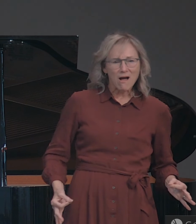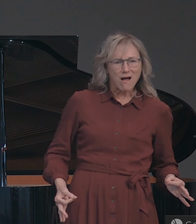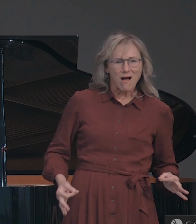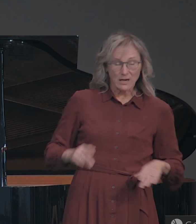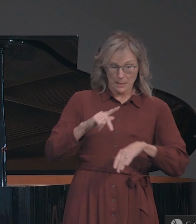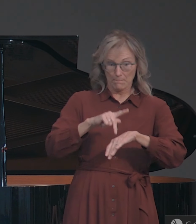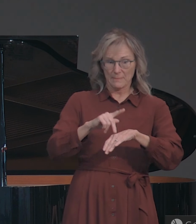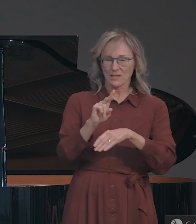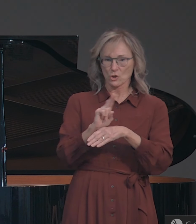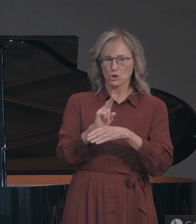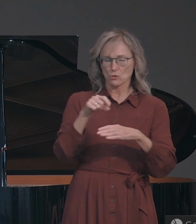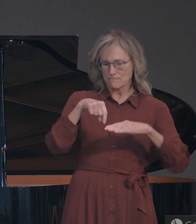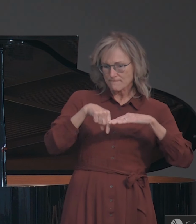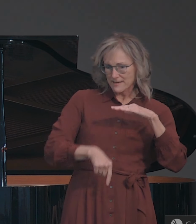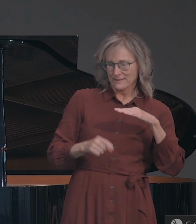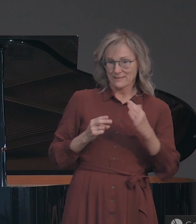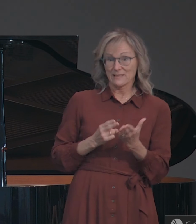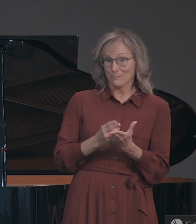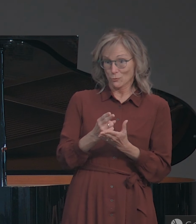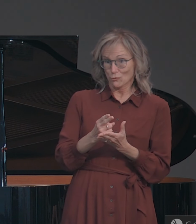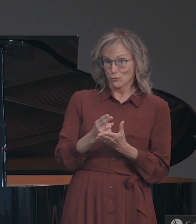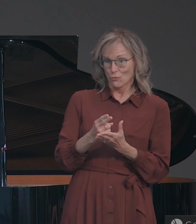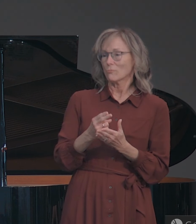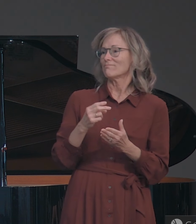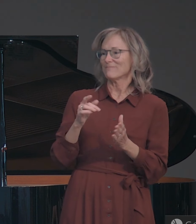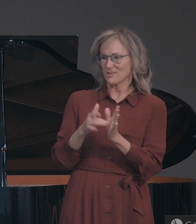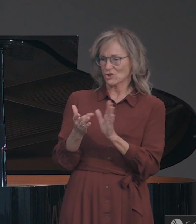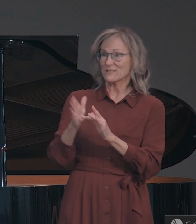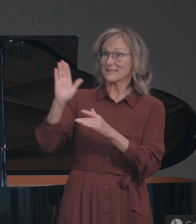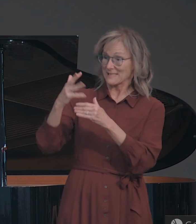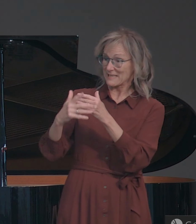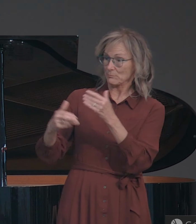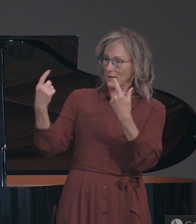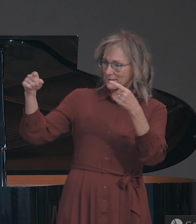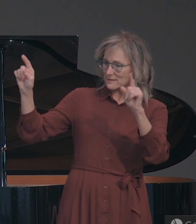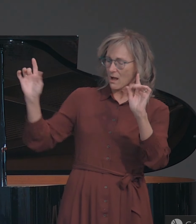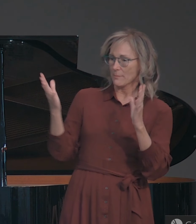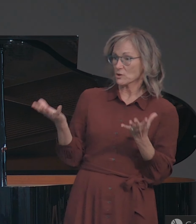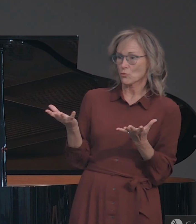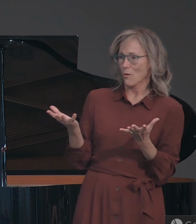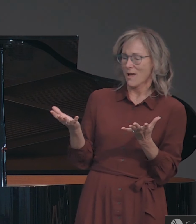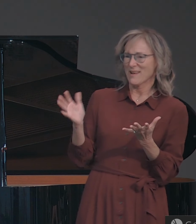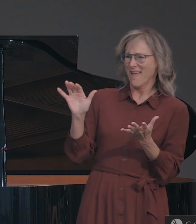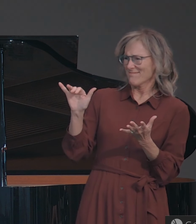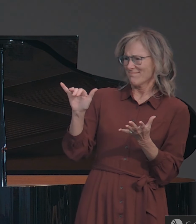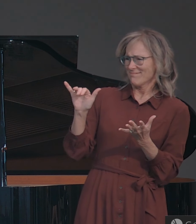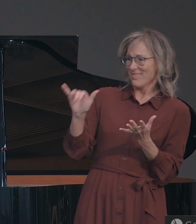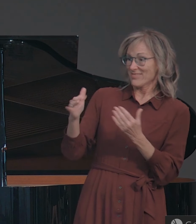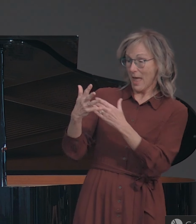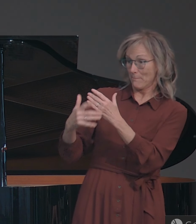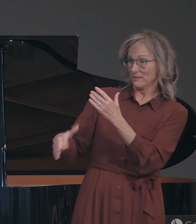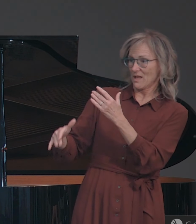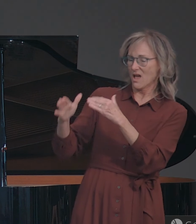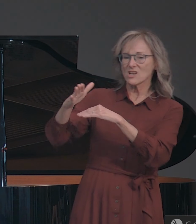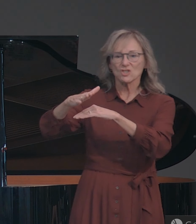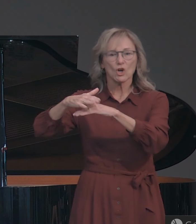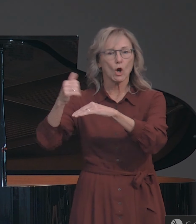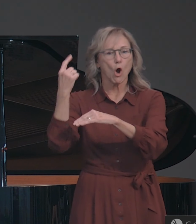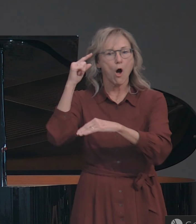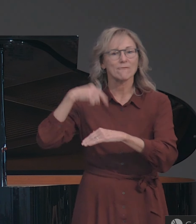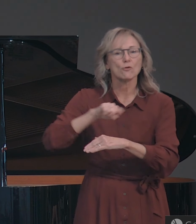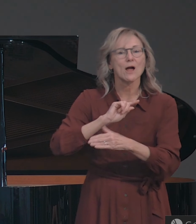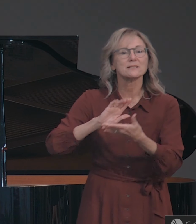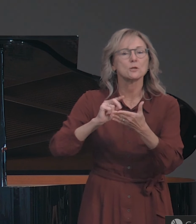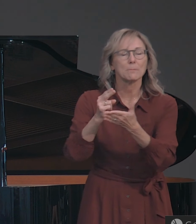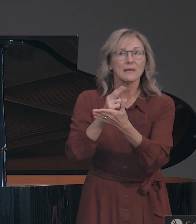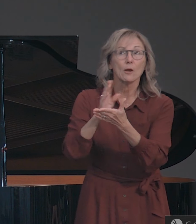deep truth of what Jesus' blood has accomplished. He uses that as a call for our holiness. But there's